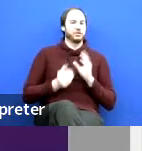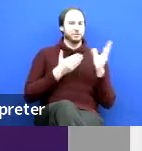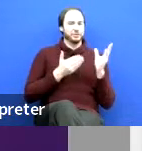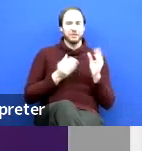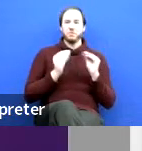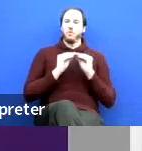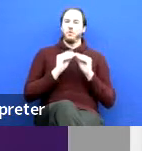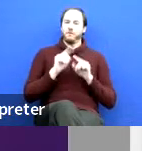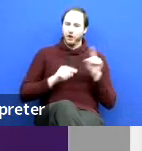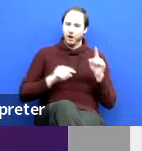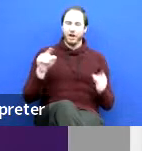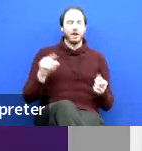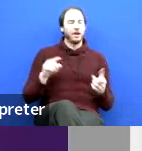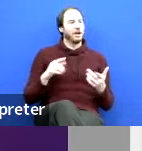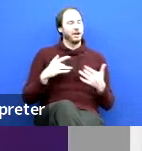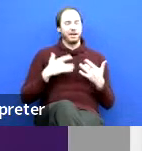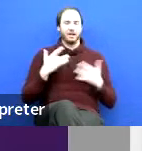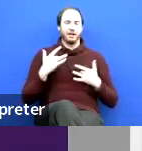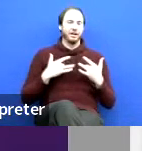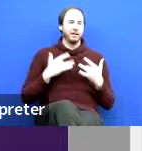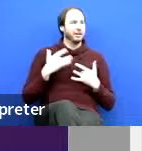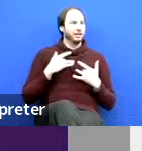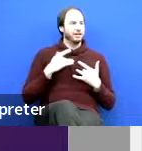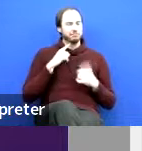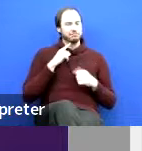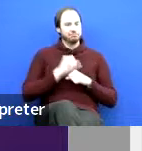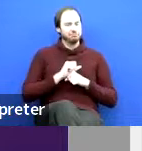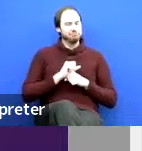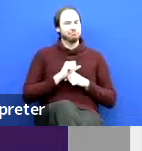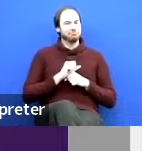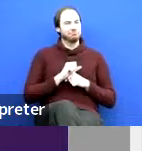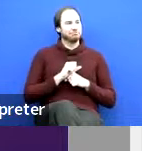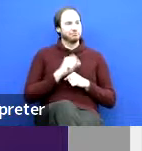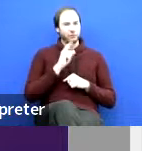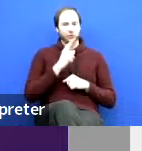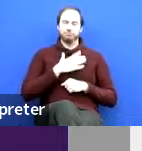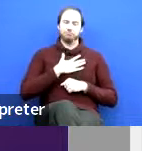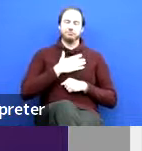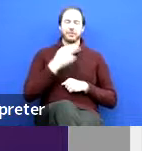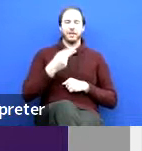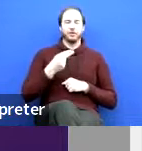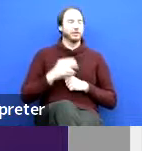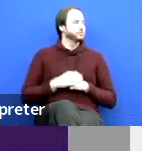variety, and how it just really does seem to resonate, Henrietta.